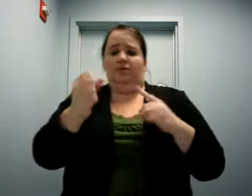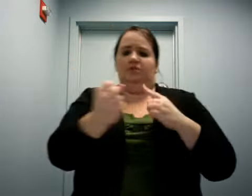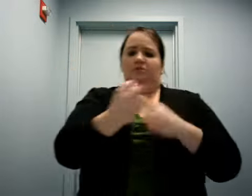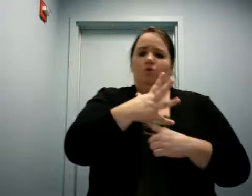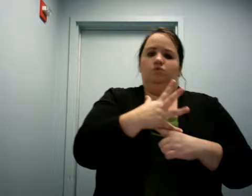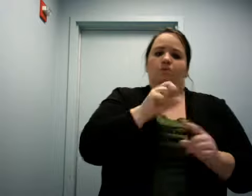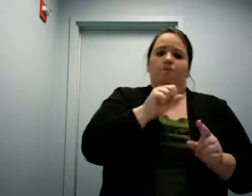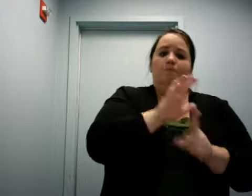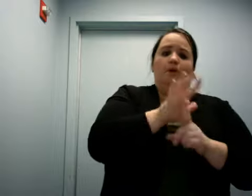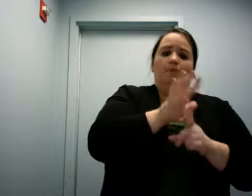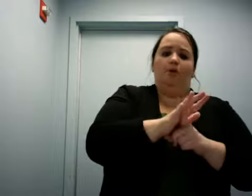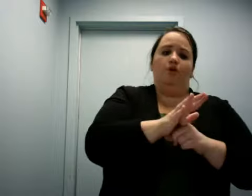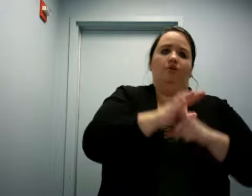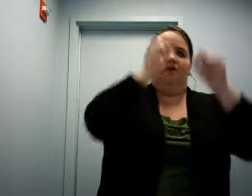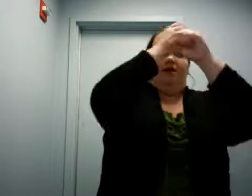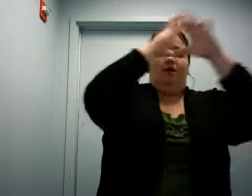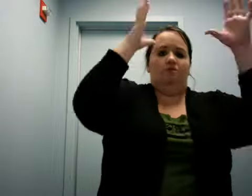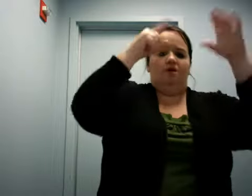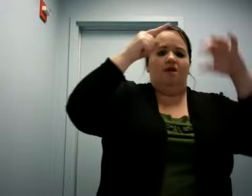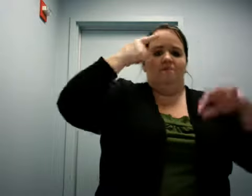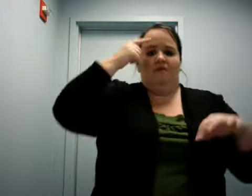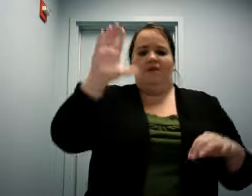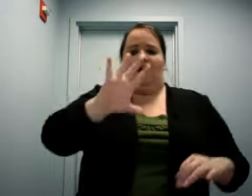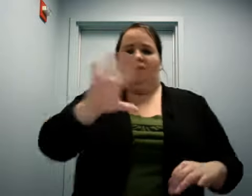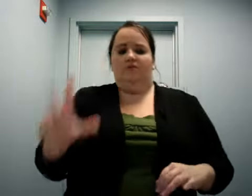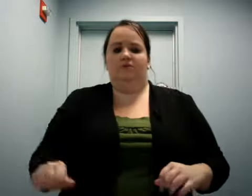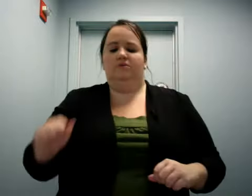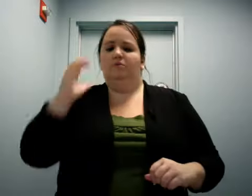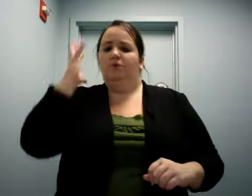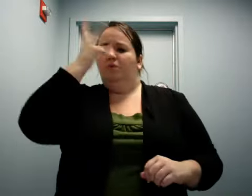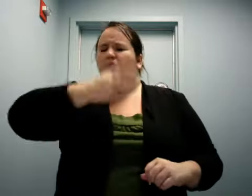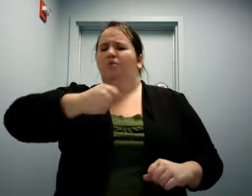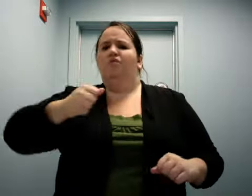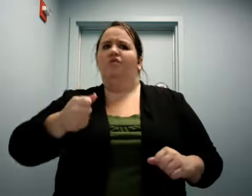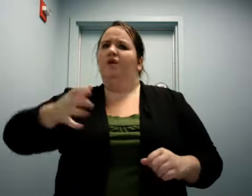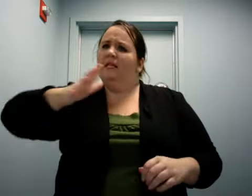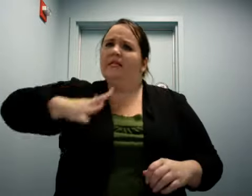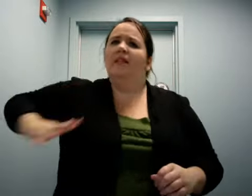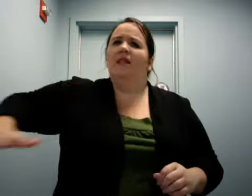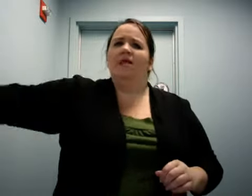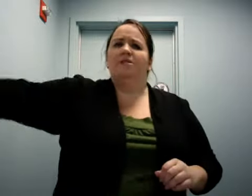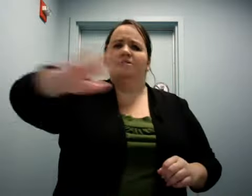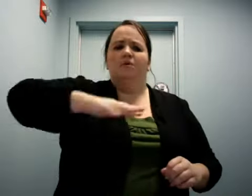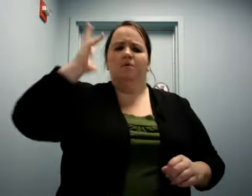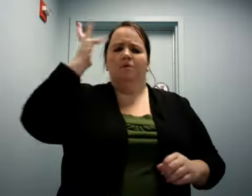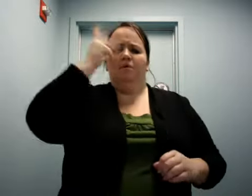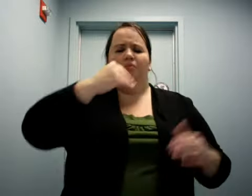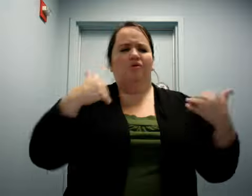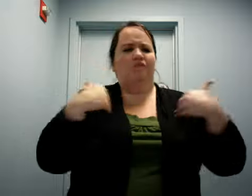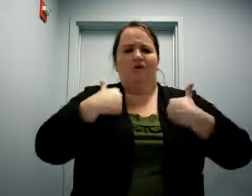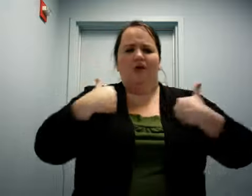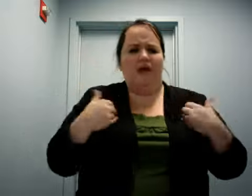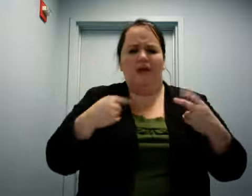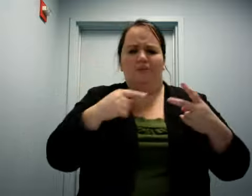was a place of beautiful landscapes, beautiful animals, and incomprehensible people fighting senseless